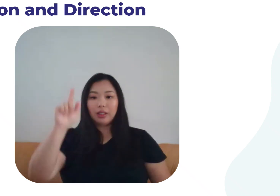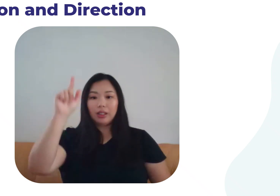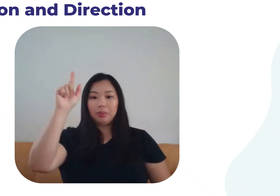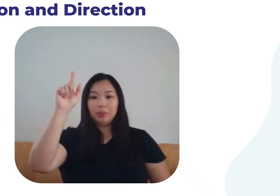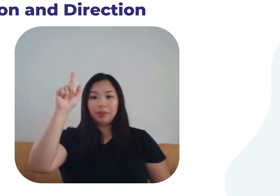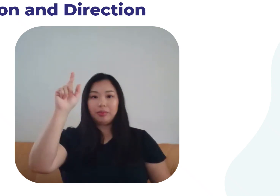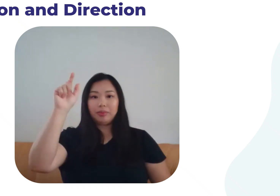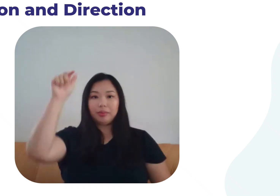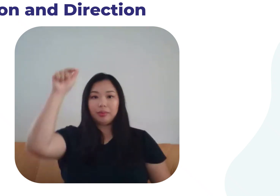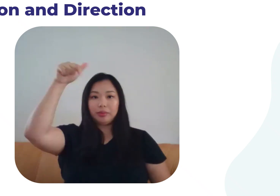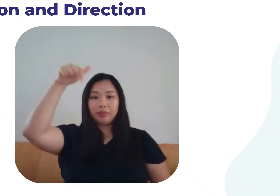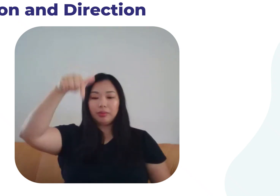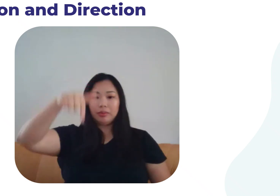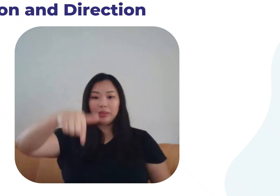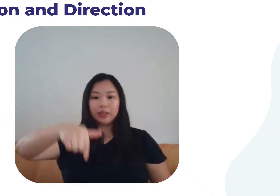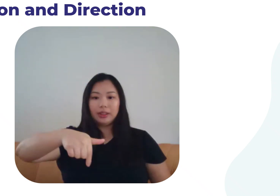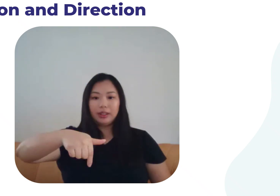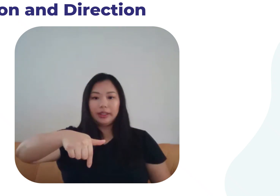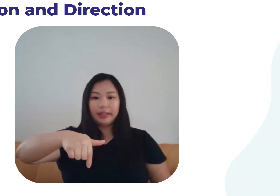up,